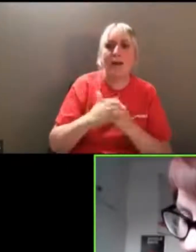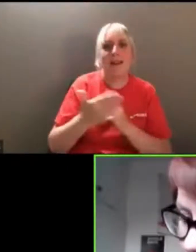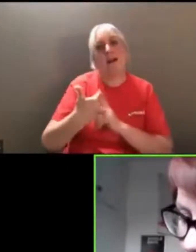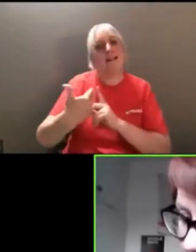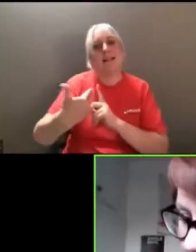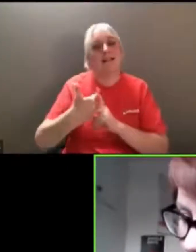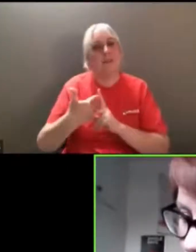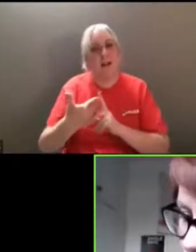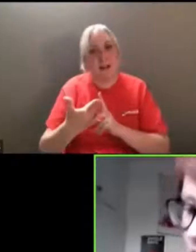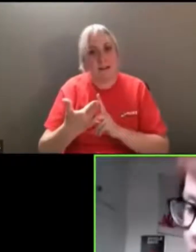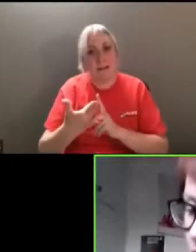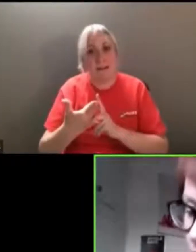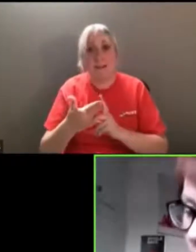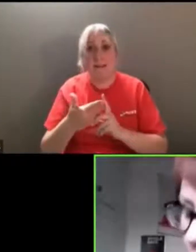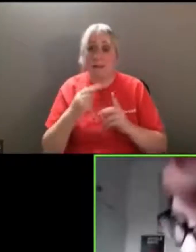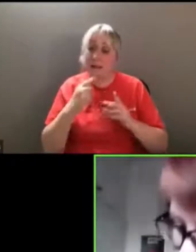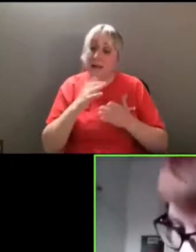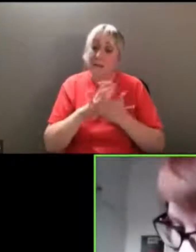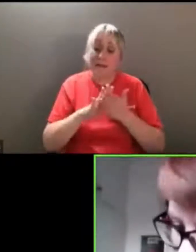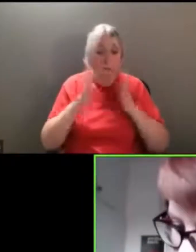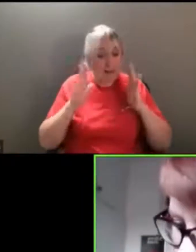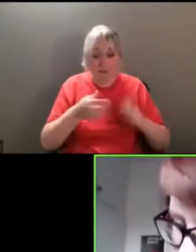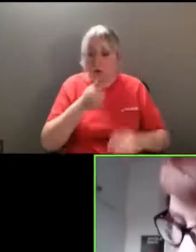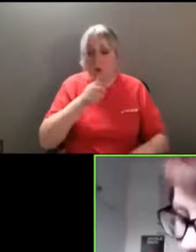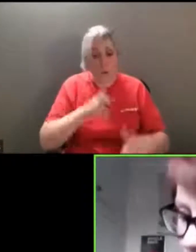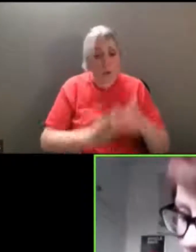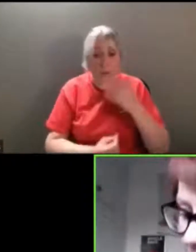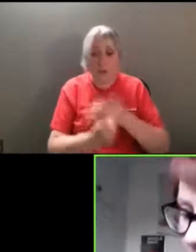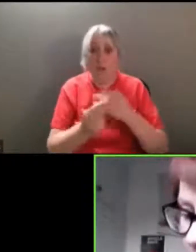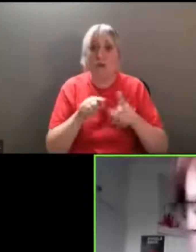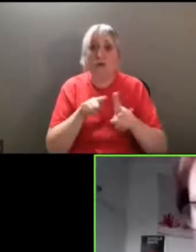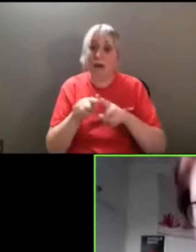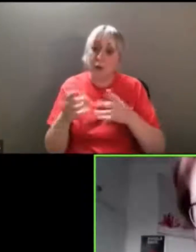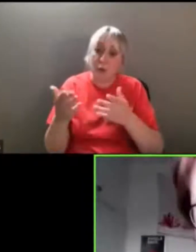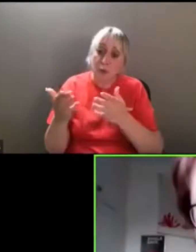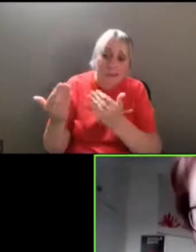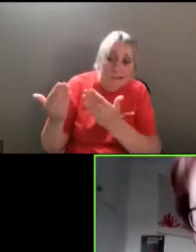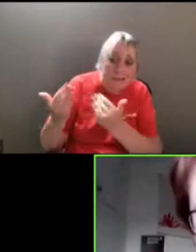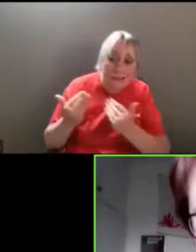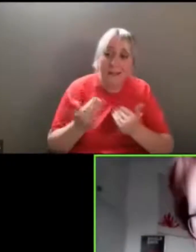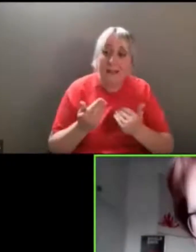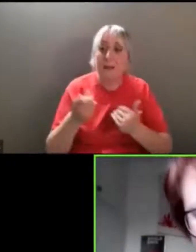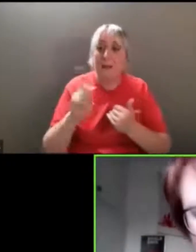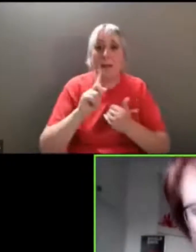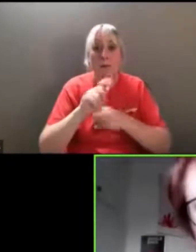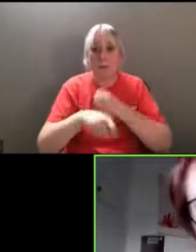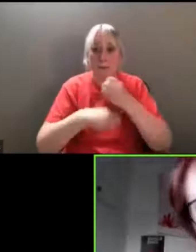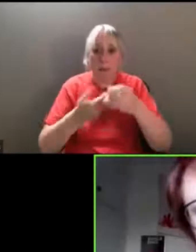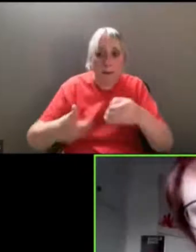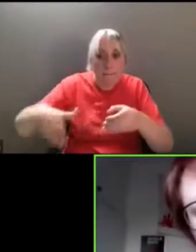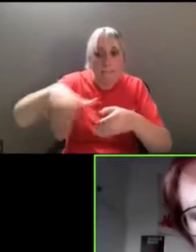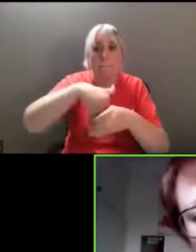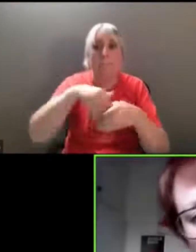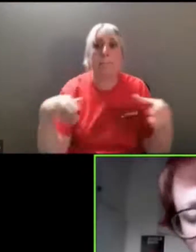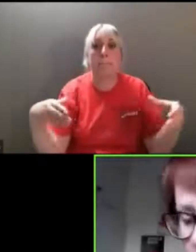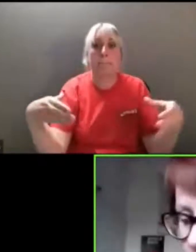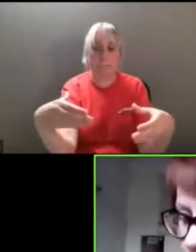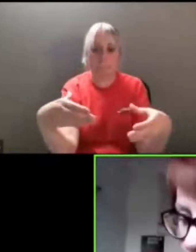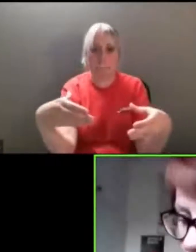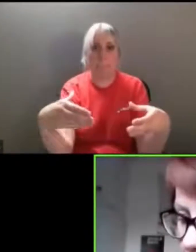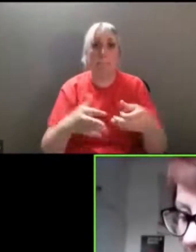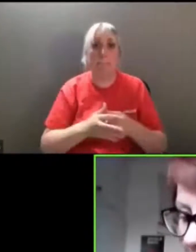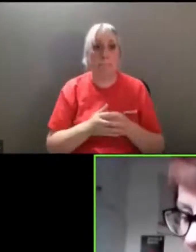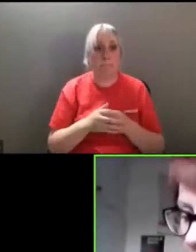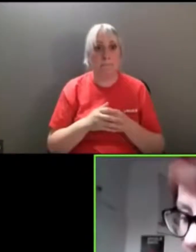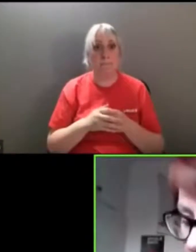disabled. And I think we have to use those opportunities to bring people together to unite our resistance. I think though that we also need to